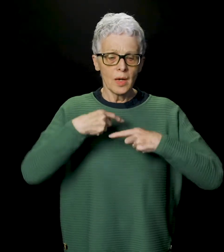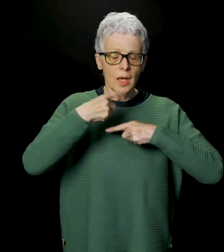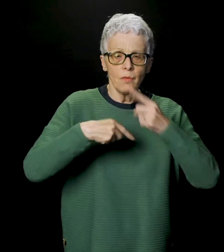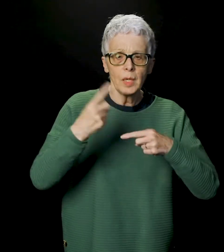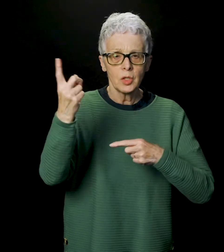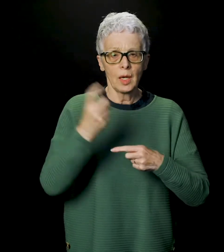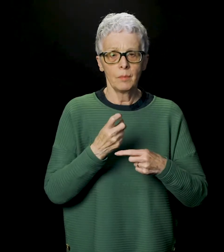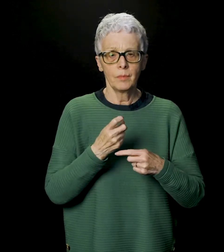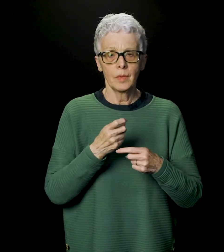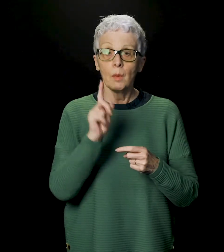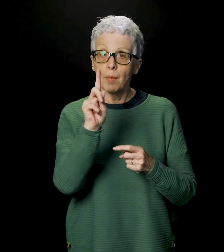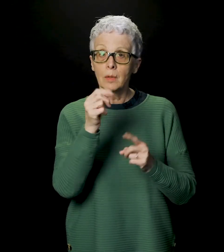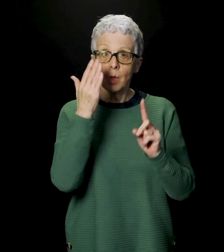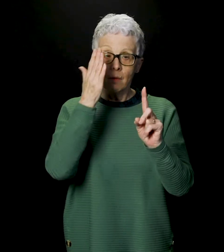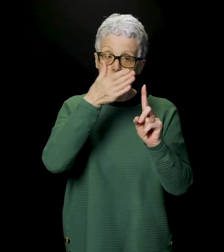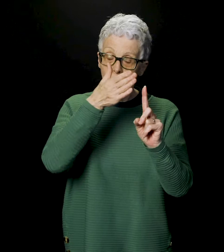we can focus on you.